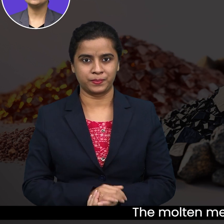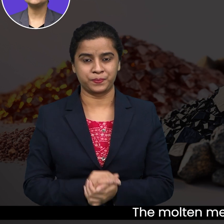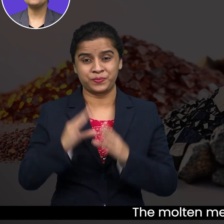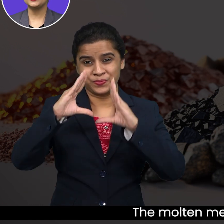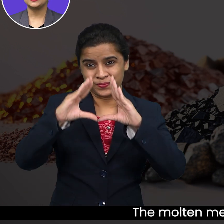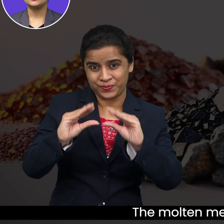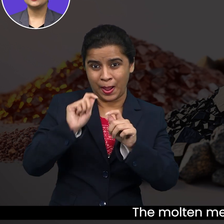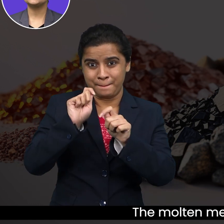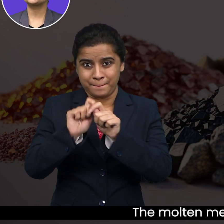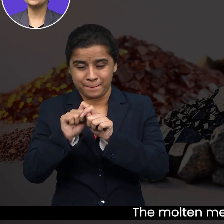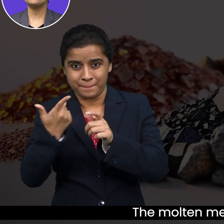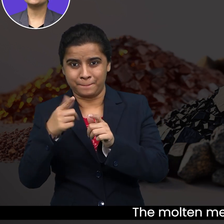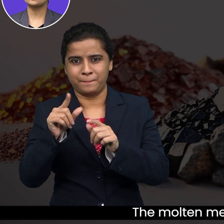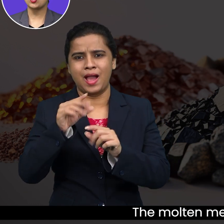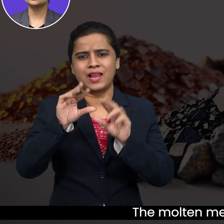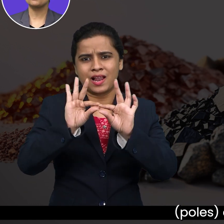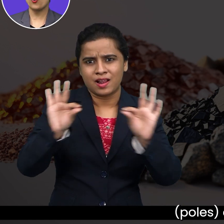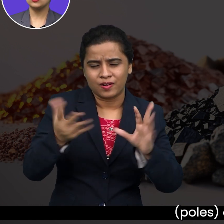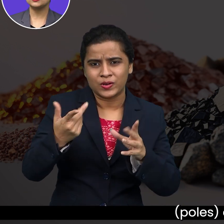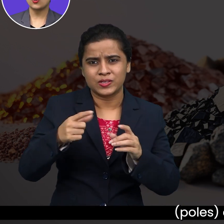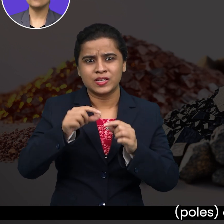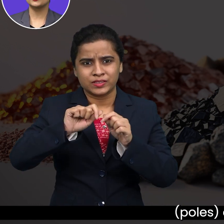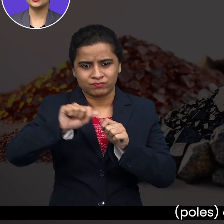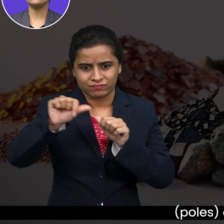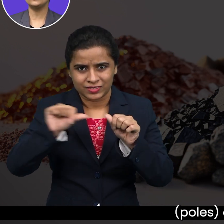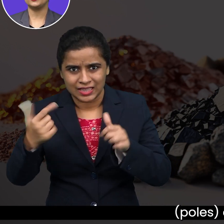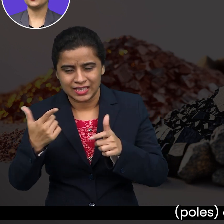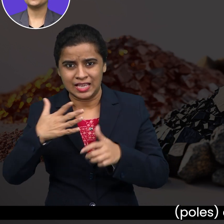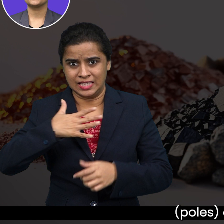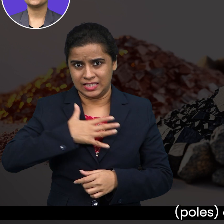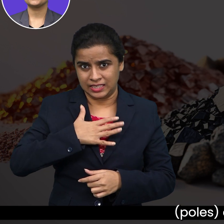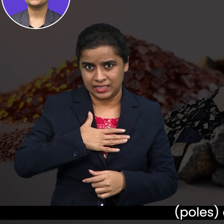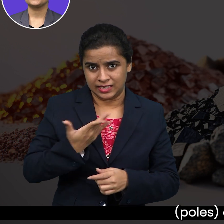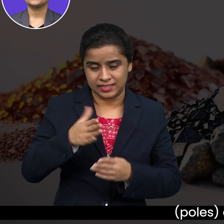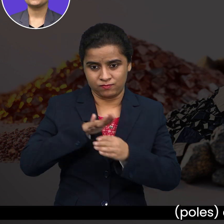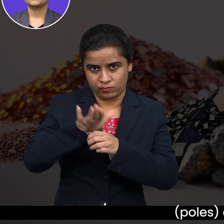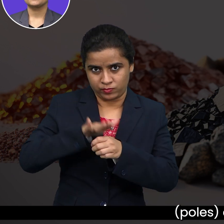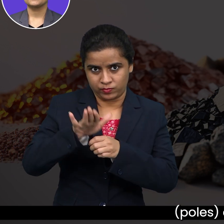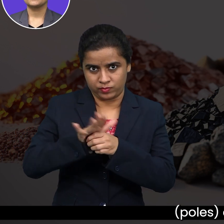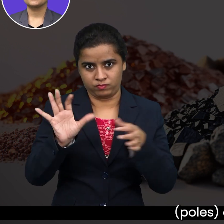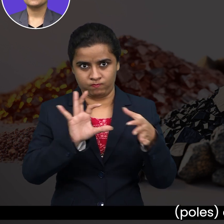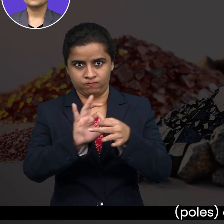The molten metal is stirred with logs poles of green wood.